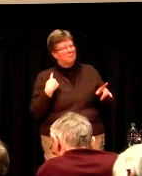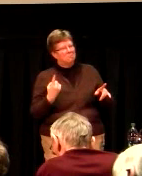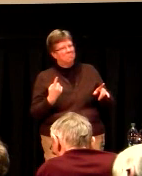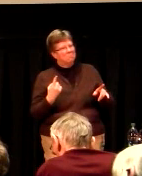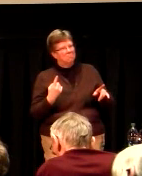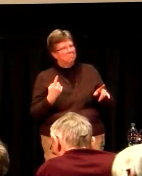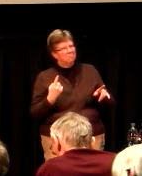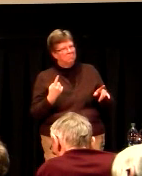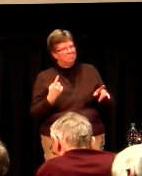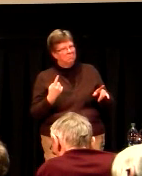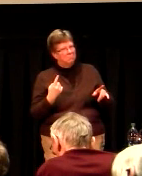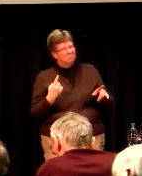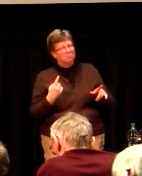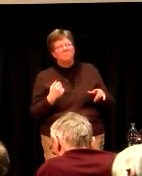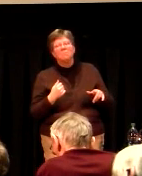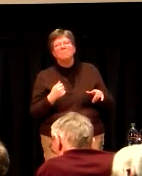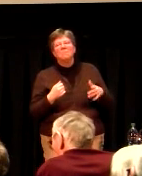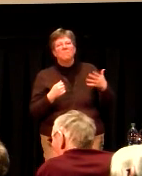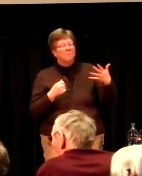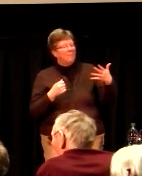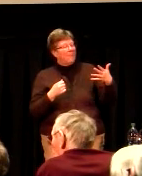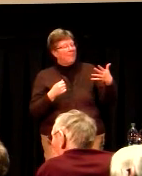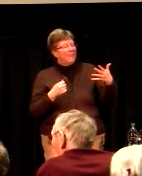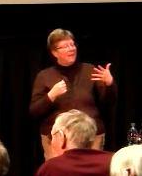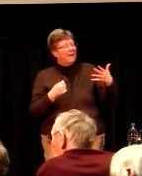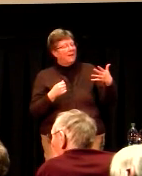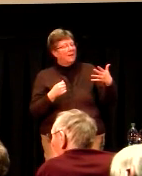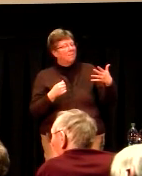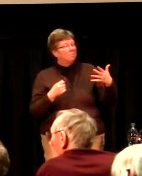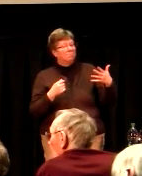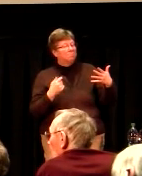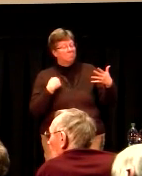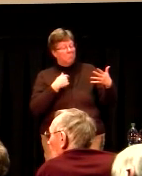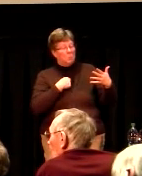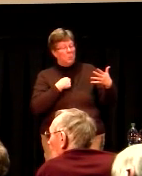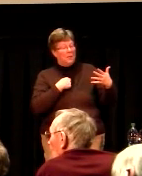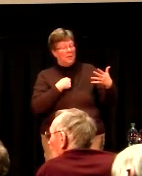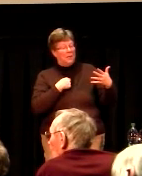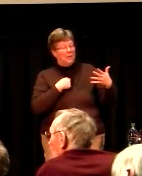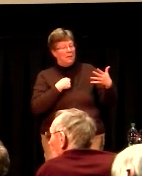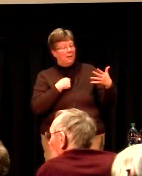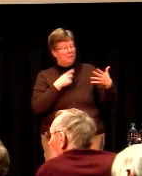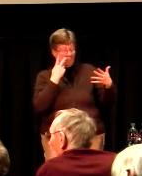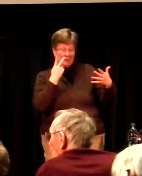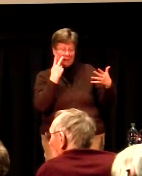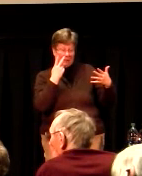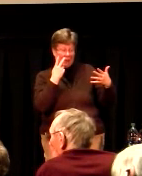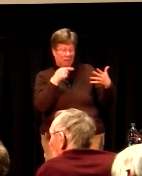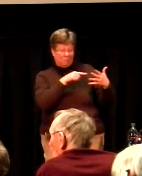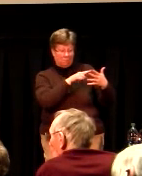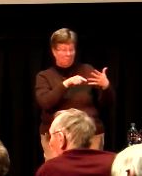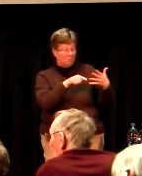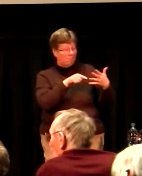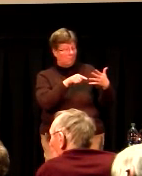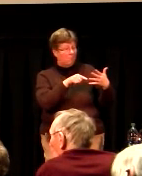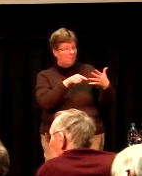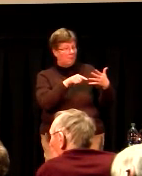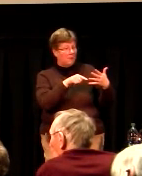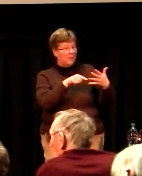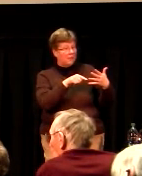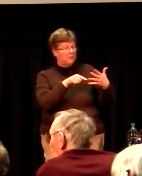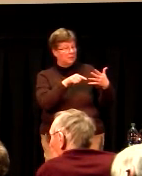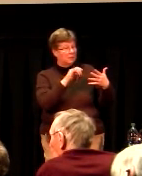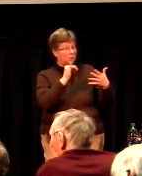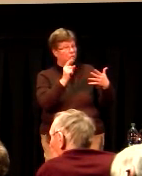the tropics and the poles. But no, what we've been seeing in the last few winters is that the meanders are